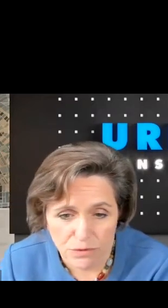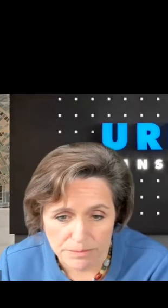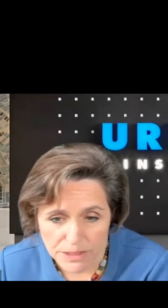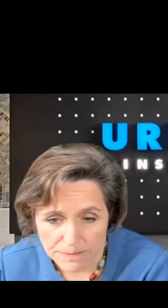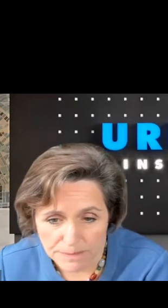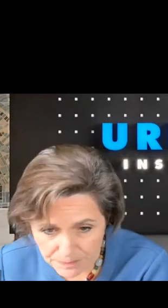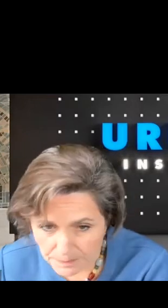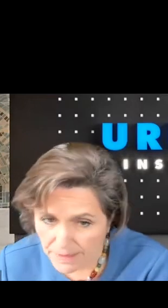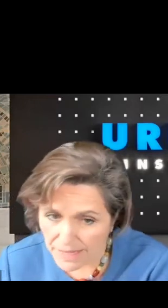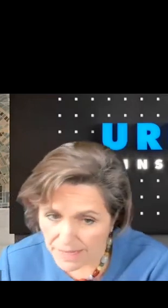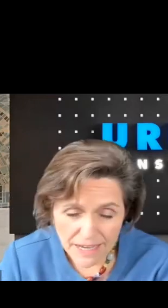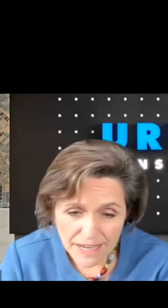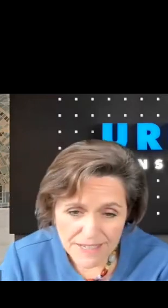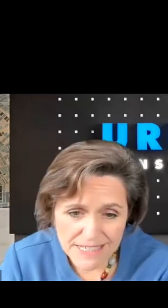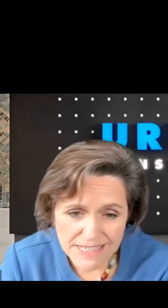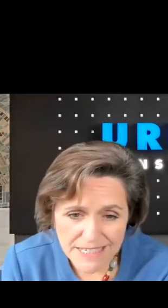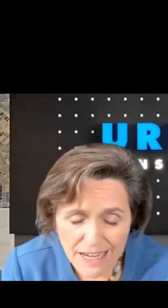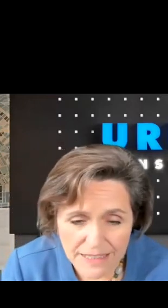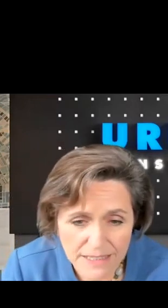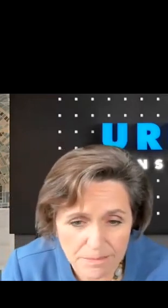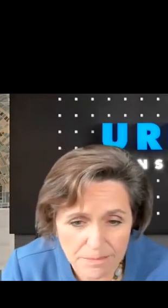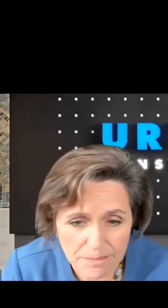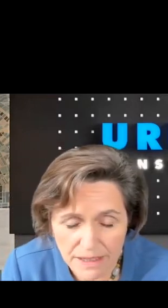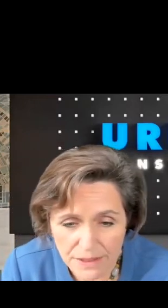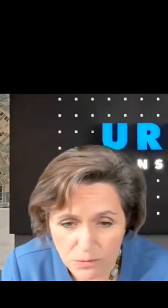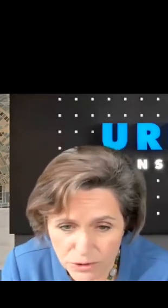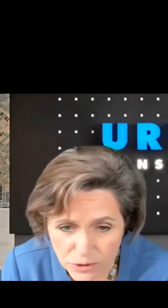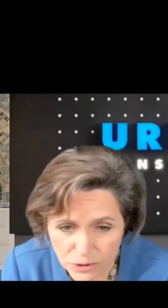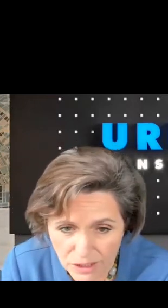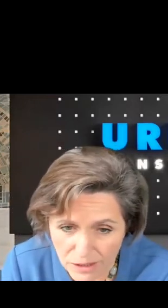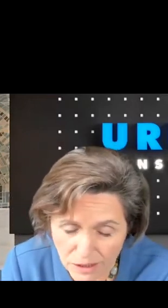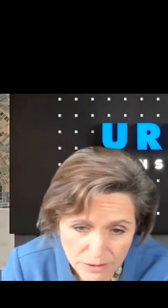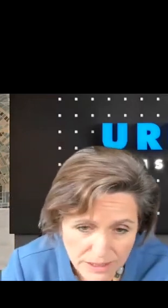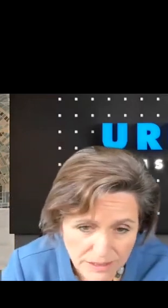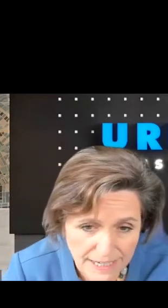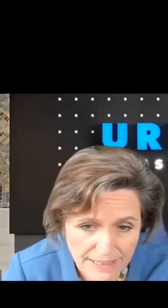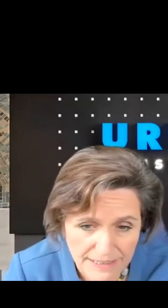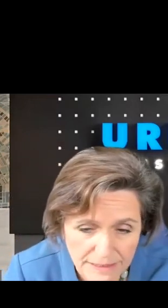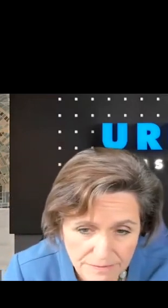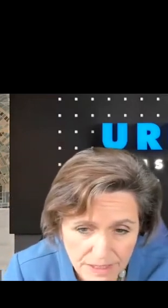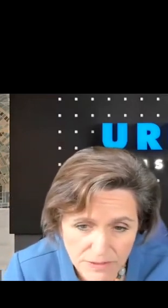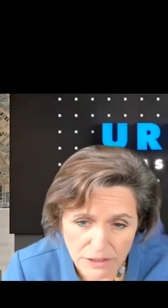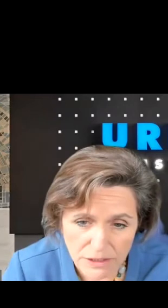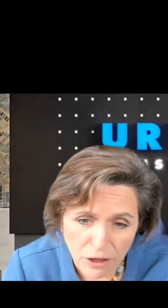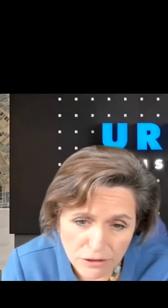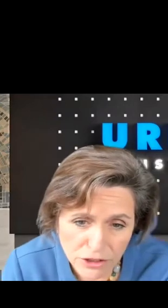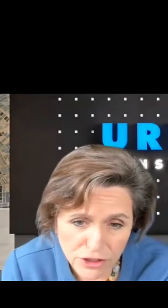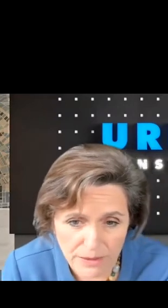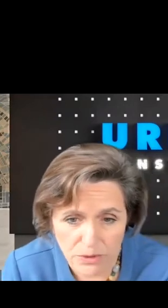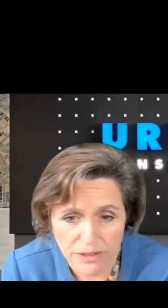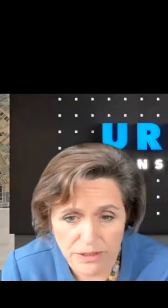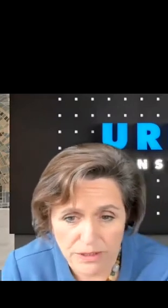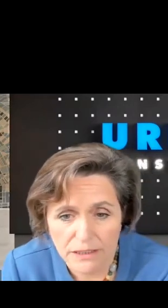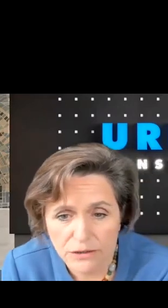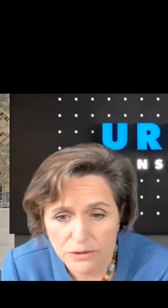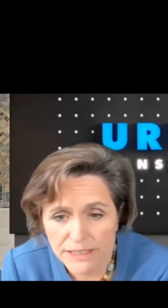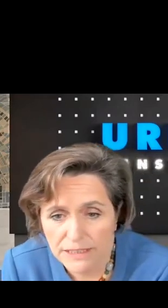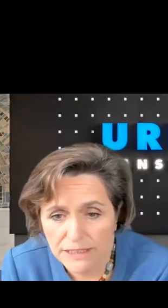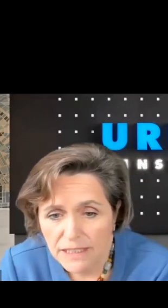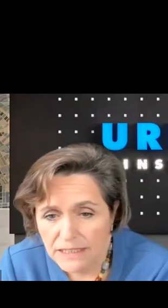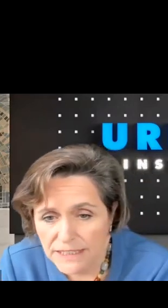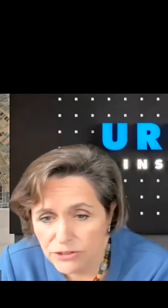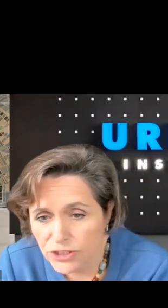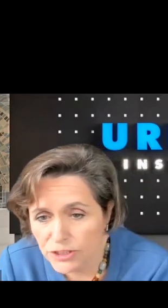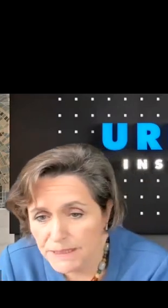evaluate reforms. This is not something that we're doing all alone. In fact, it involves a large network,